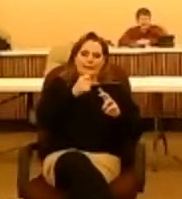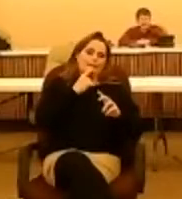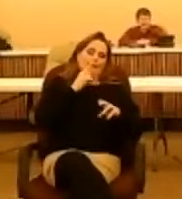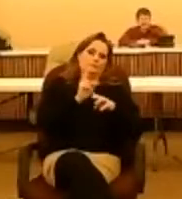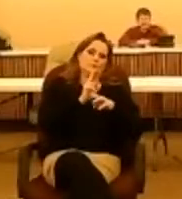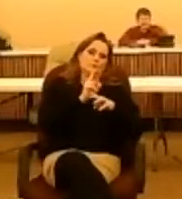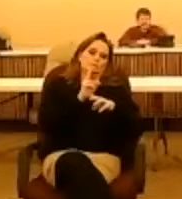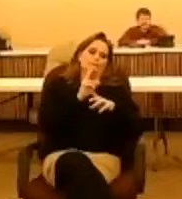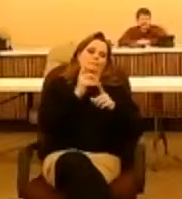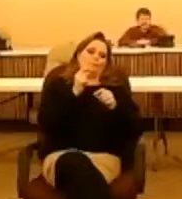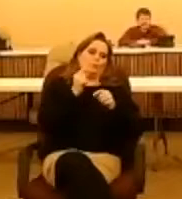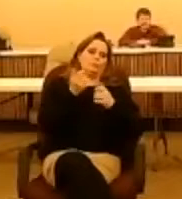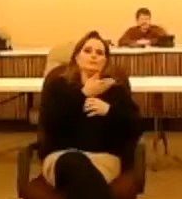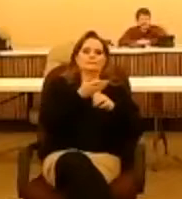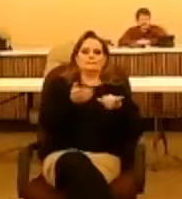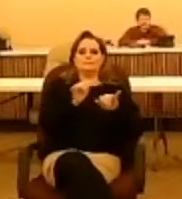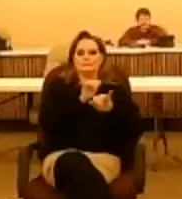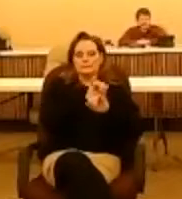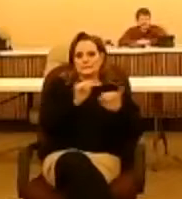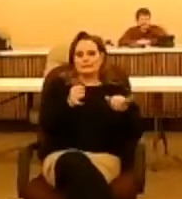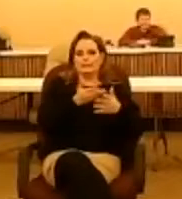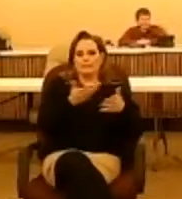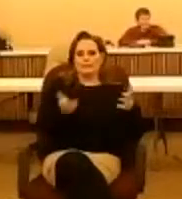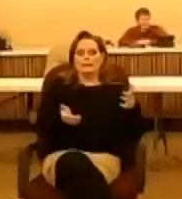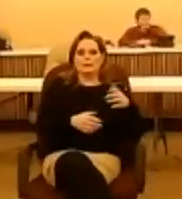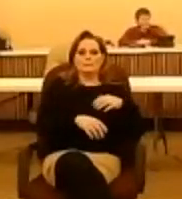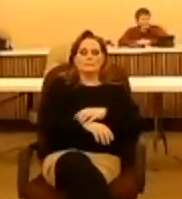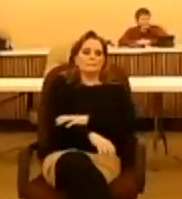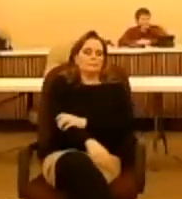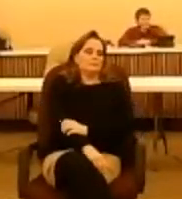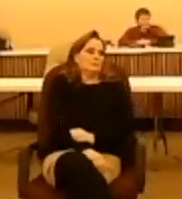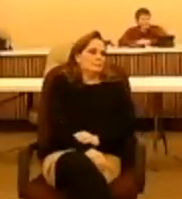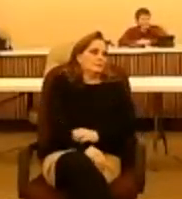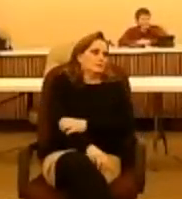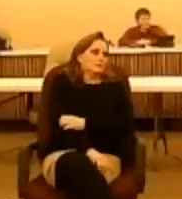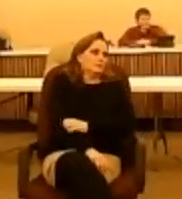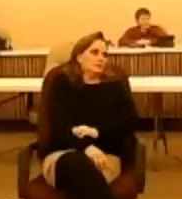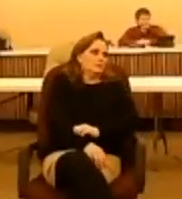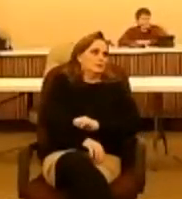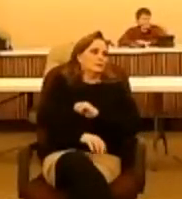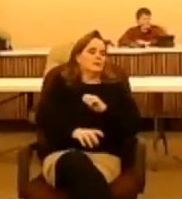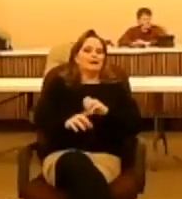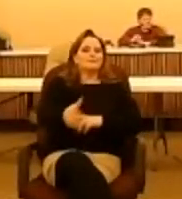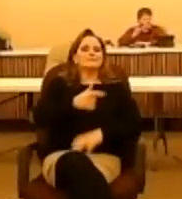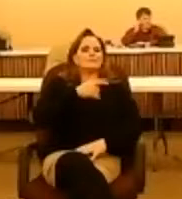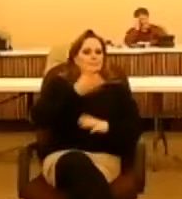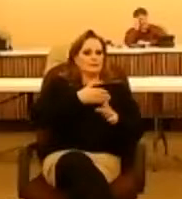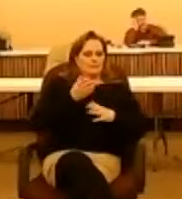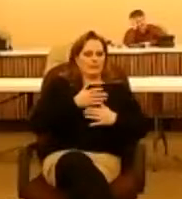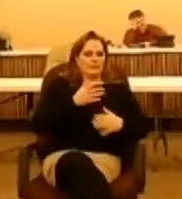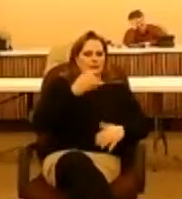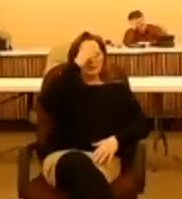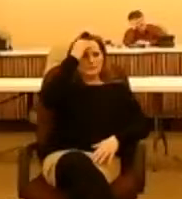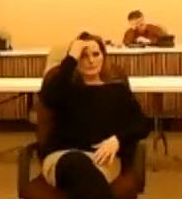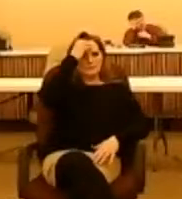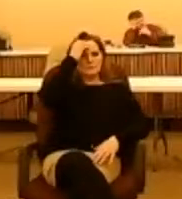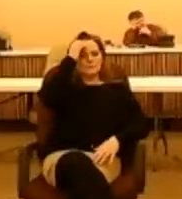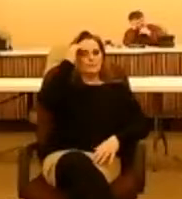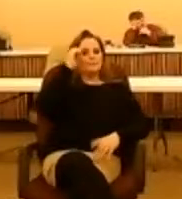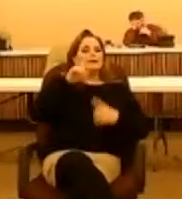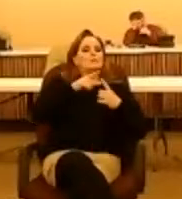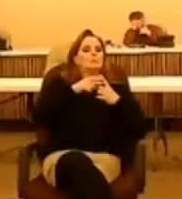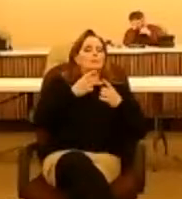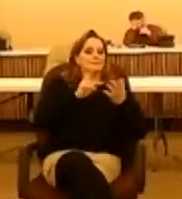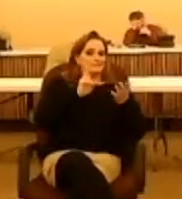same duplicative effort. And Go ahead, Don. yeah, just the main thing we need to make sure we do is when we actually sign the